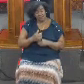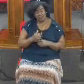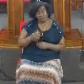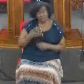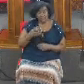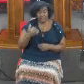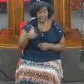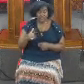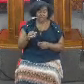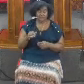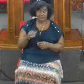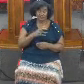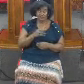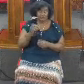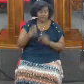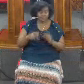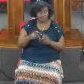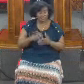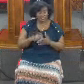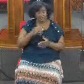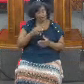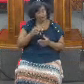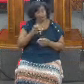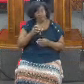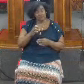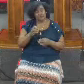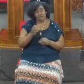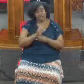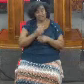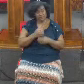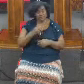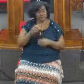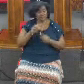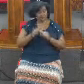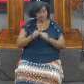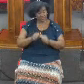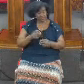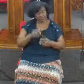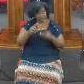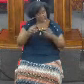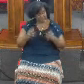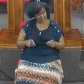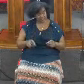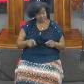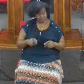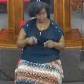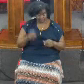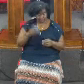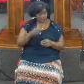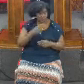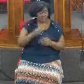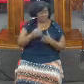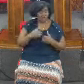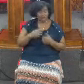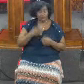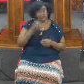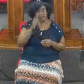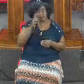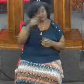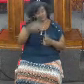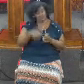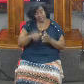mandatory, $5,000 fine, just for trying to make people even be tested. But nevertheless, you have to really look deep and